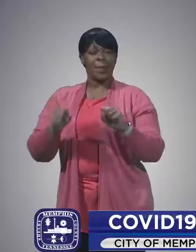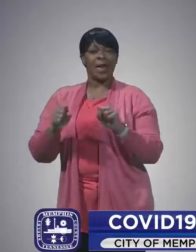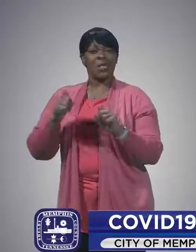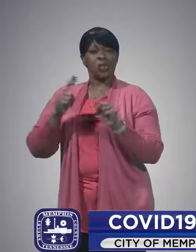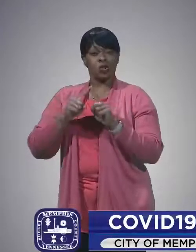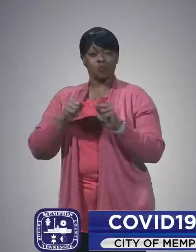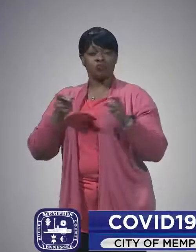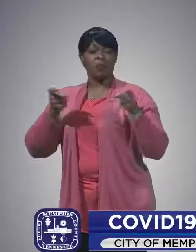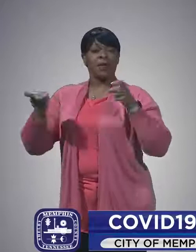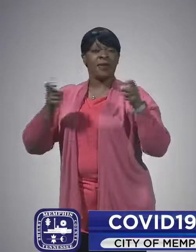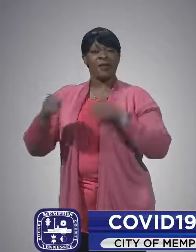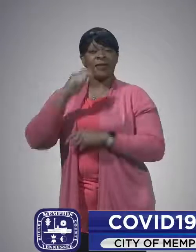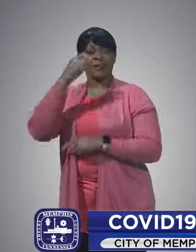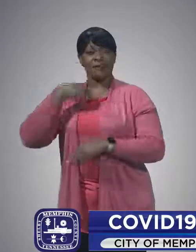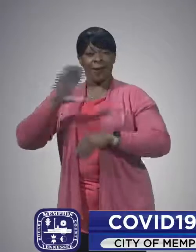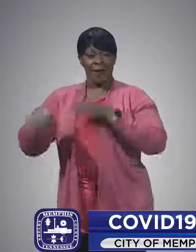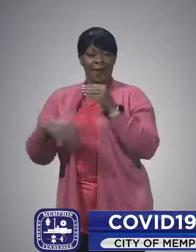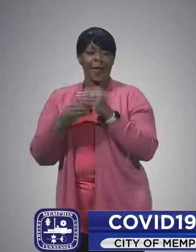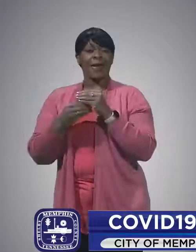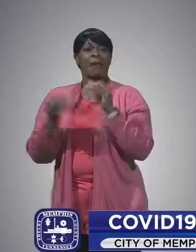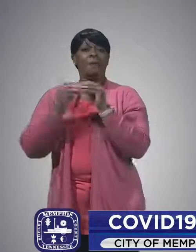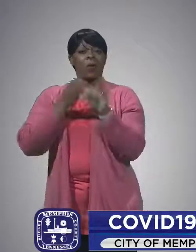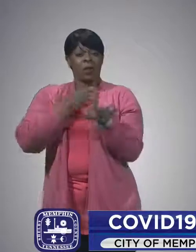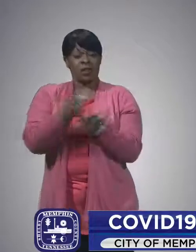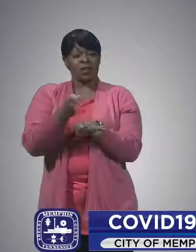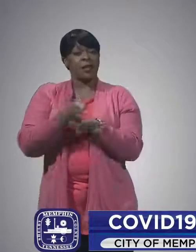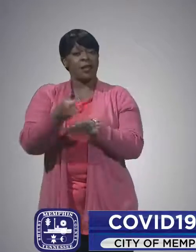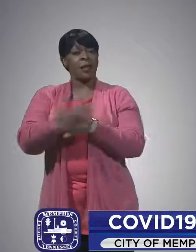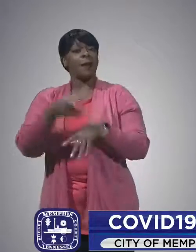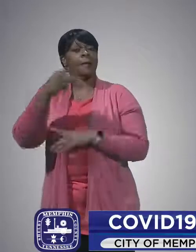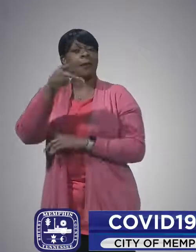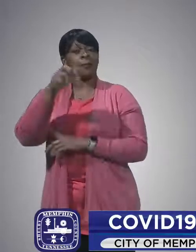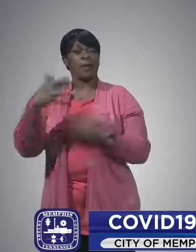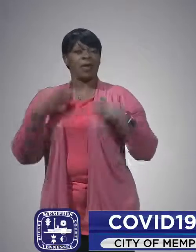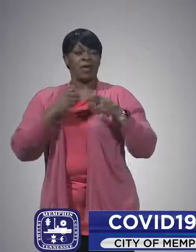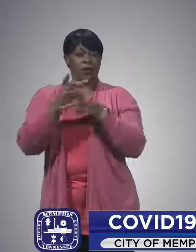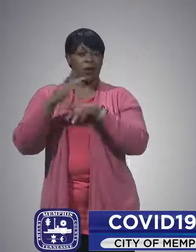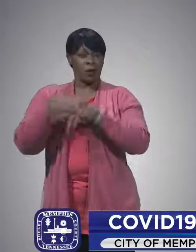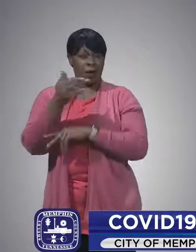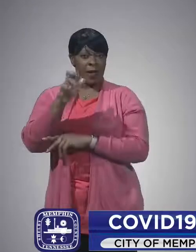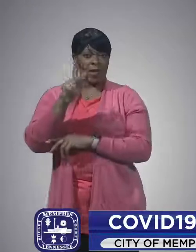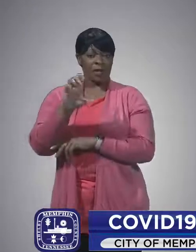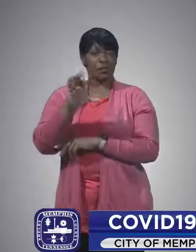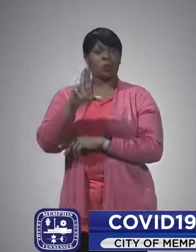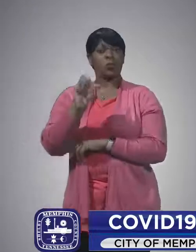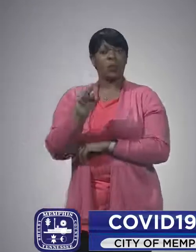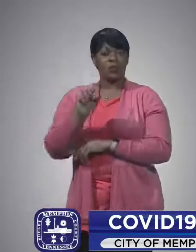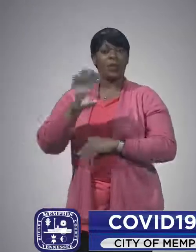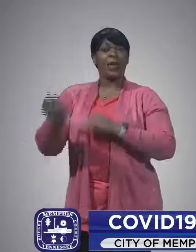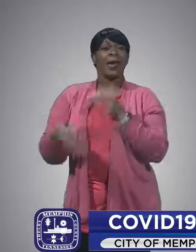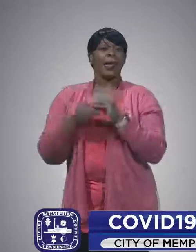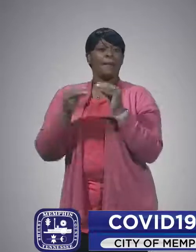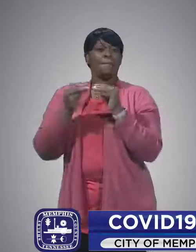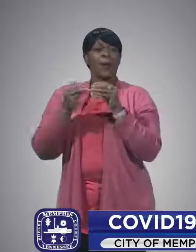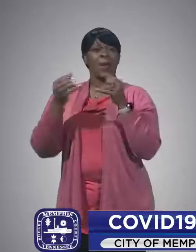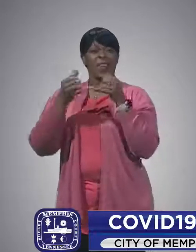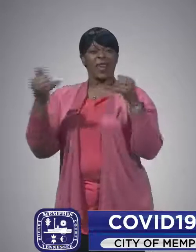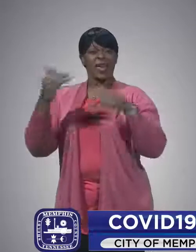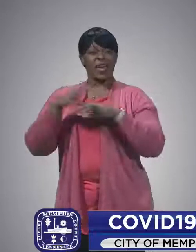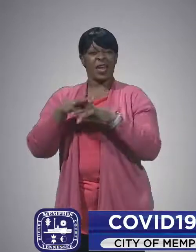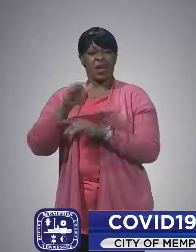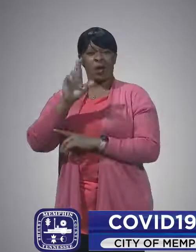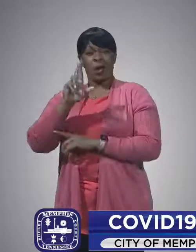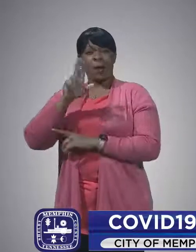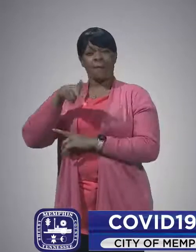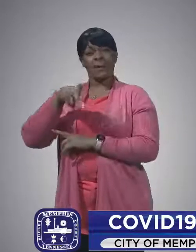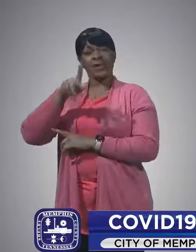testing sites. We have added additional lanes at Poplar Healthcare out on Hacks Cross. We have added an additional lane on the